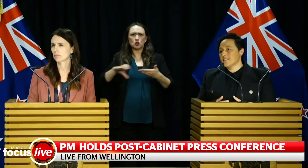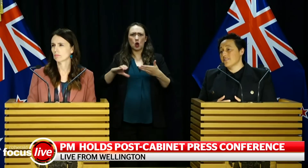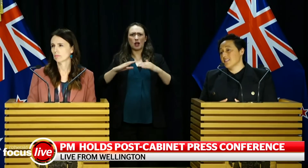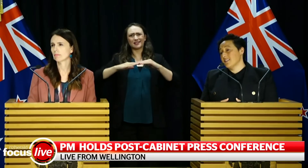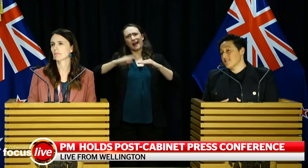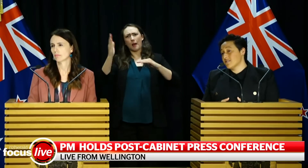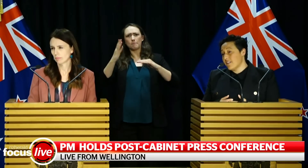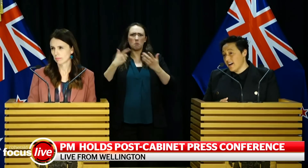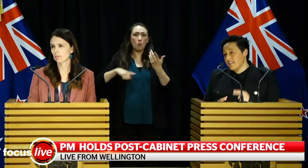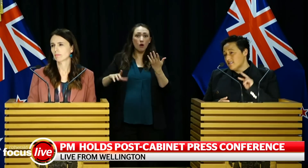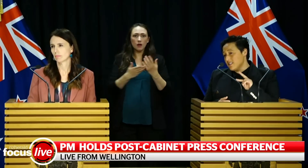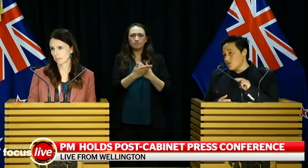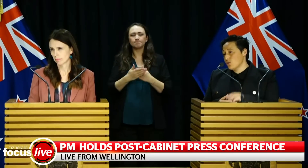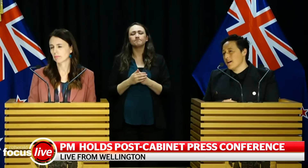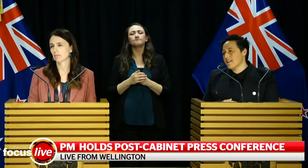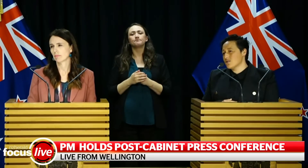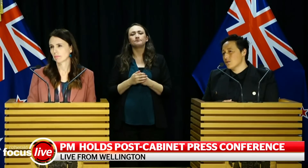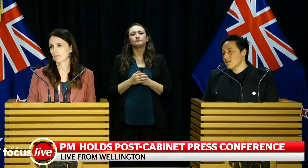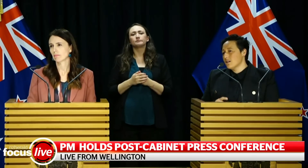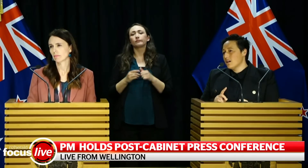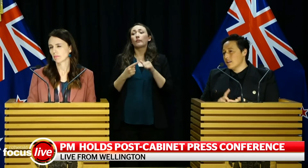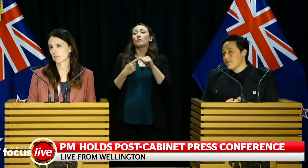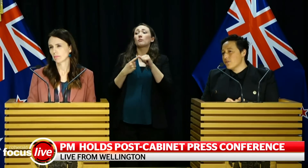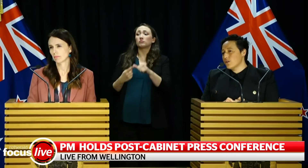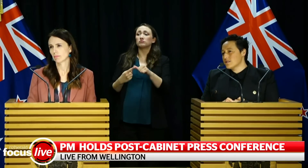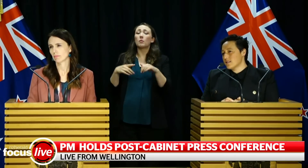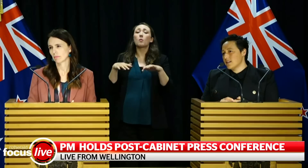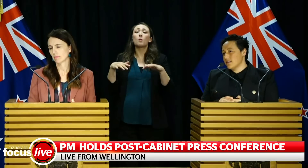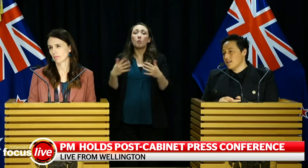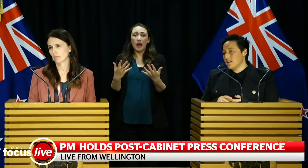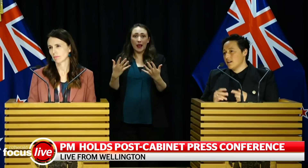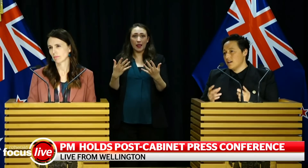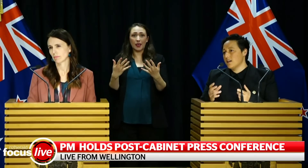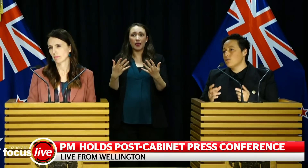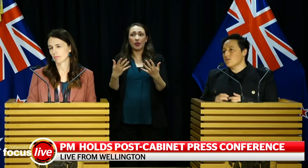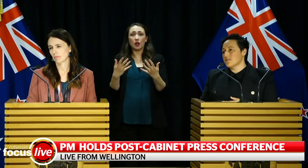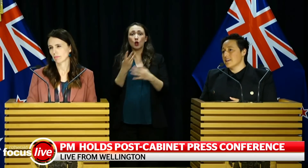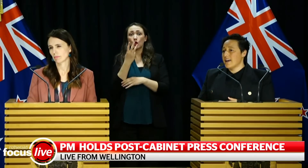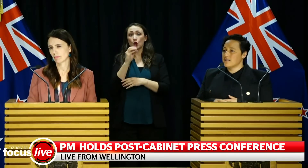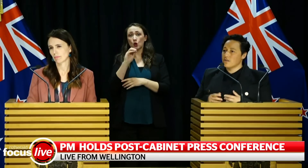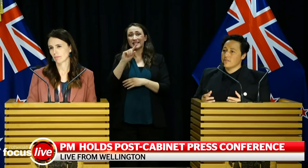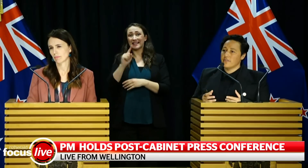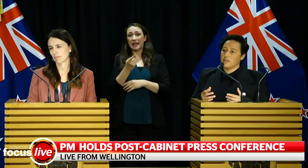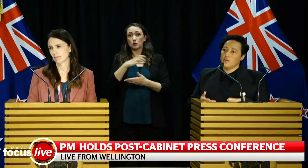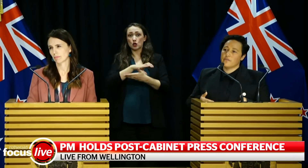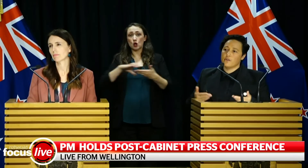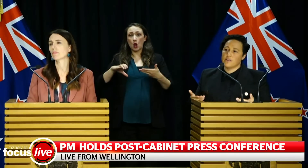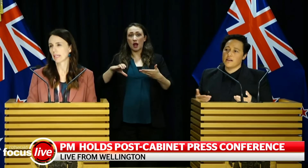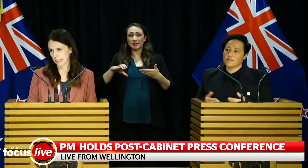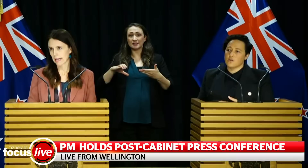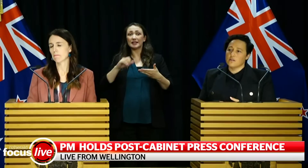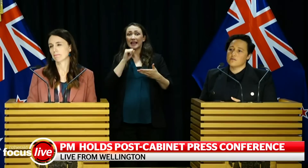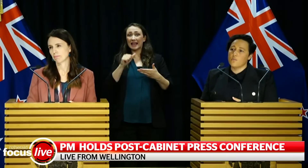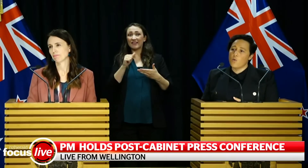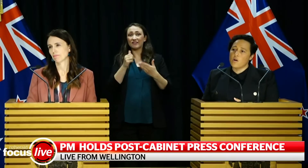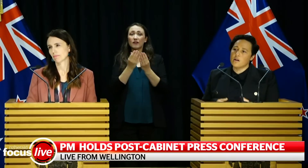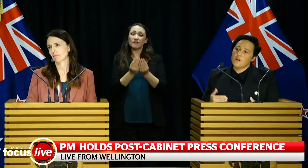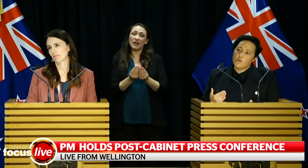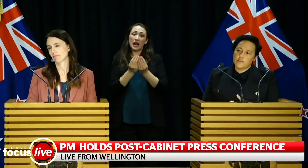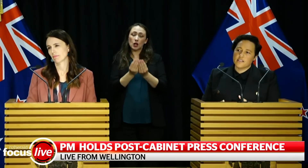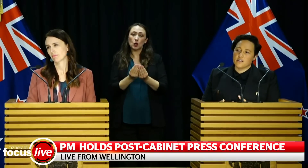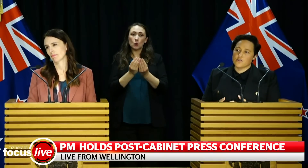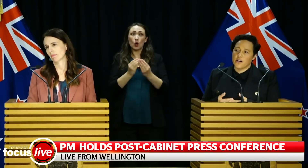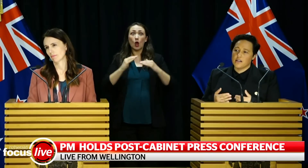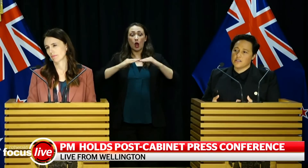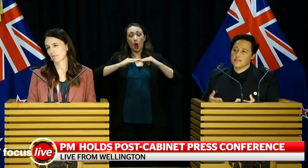criminal activity is defined, and there's two parts to it. Either first, that the ill-gotten gains are of the value of $30,000 or more,